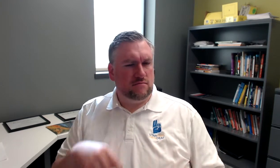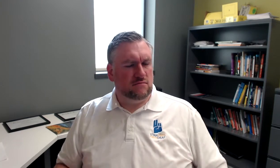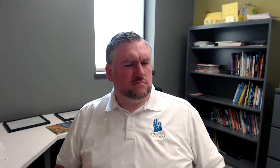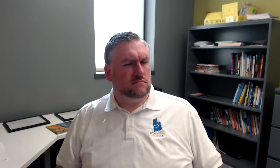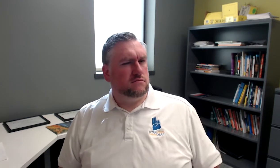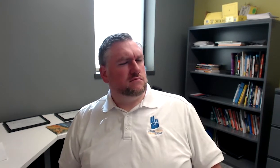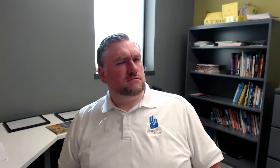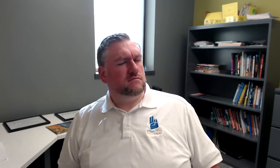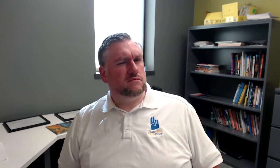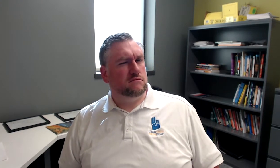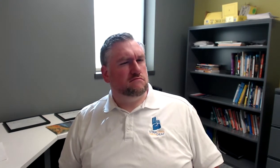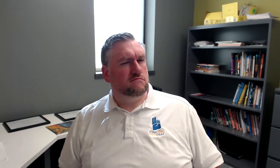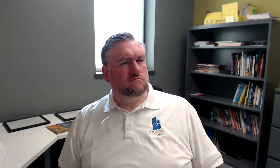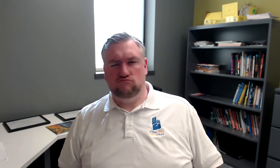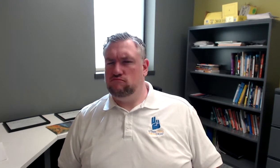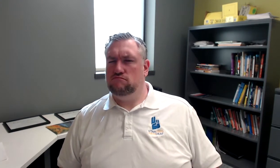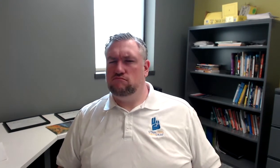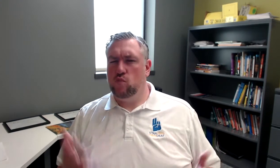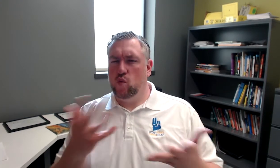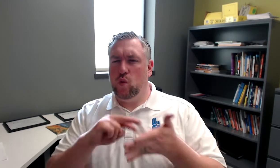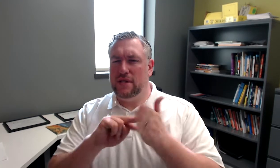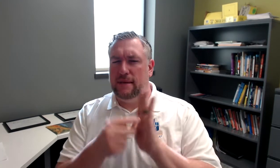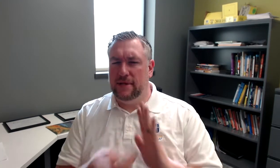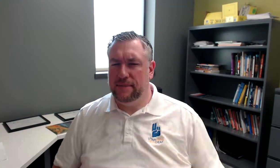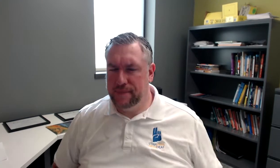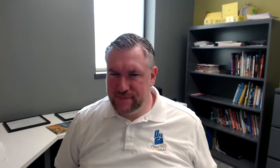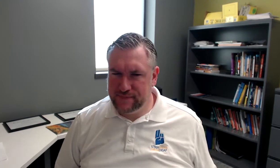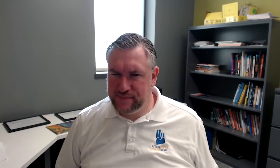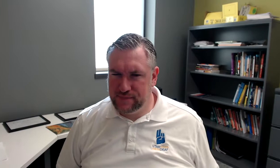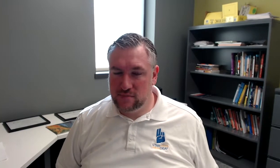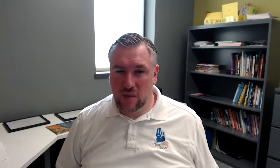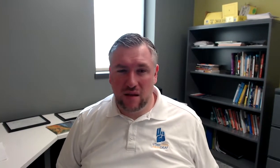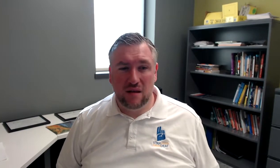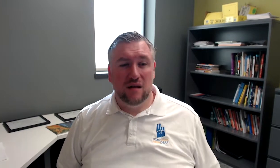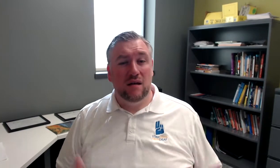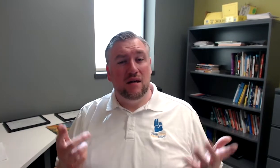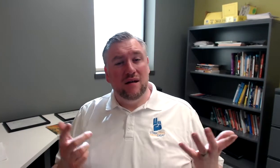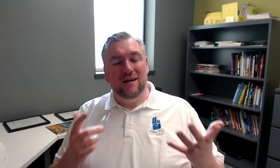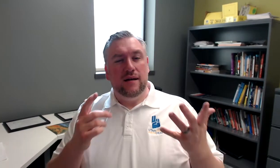80%. Well, that seems a little odd. What exactly does that mean?